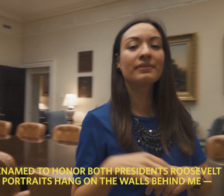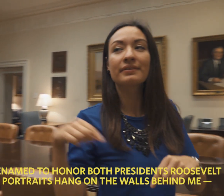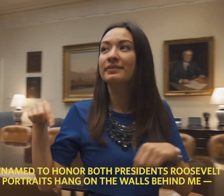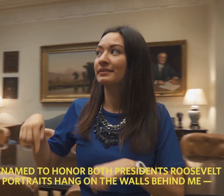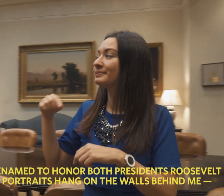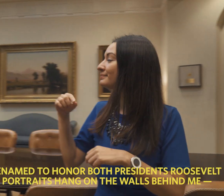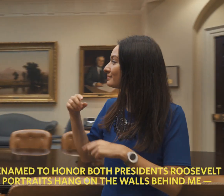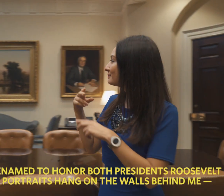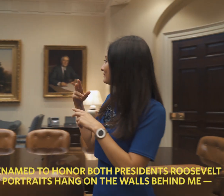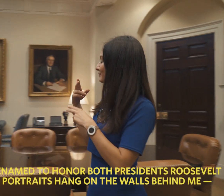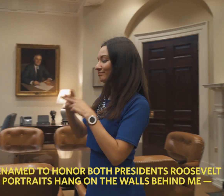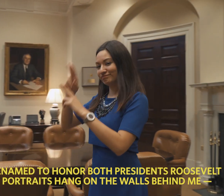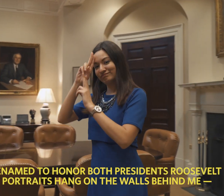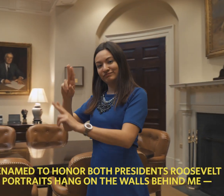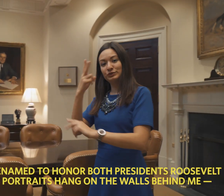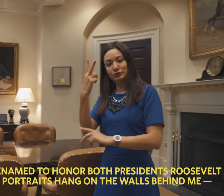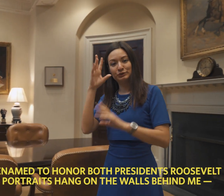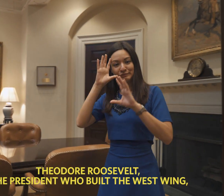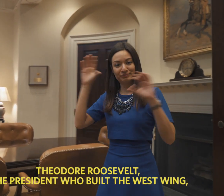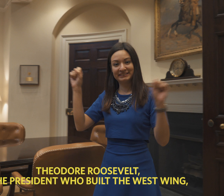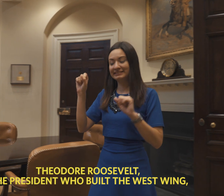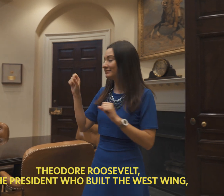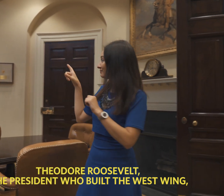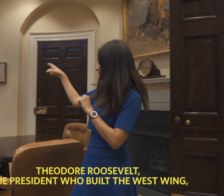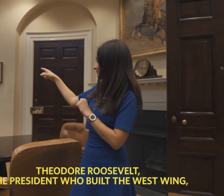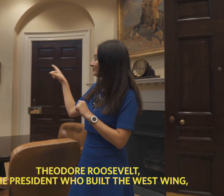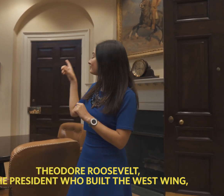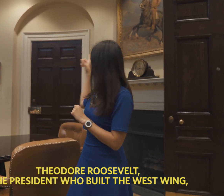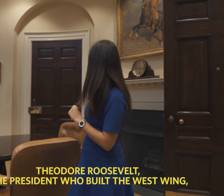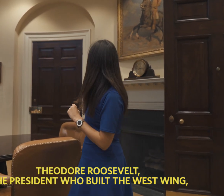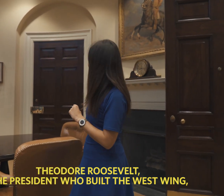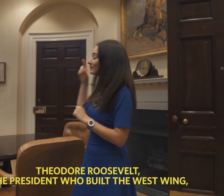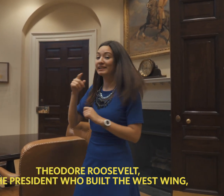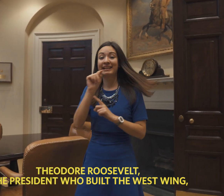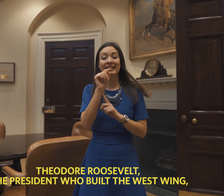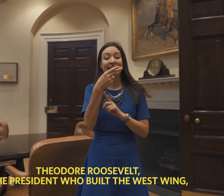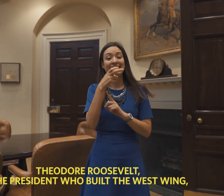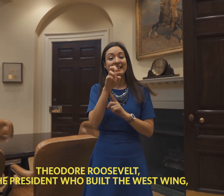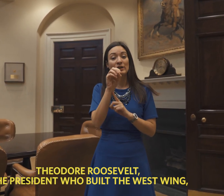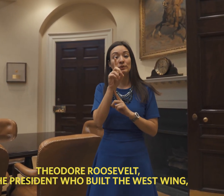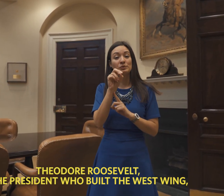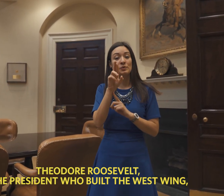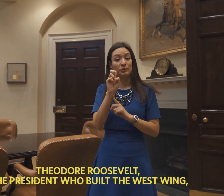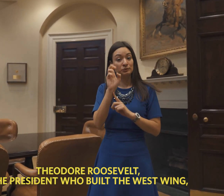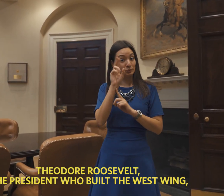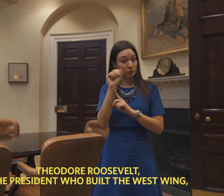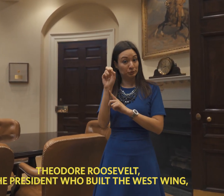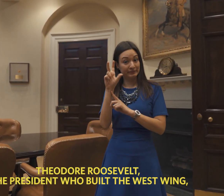whose portraits hang on the walls behind me. Theodore Roosevelt, the president who built the West Wing, over a mantel he is portrayed in uniform and mounted